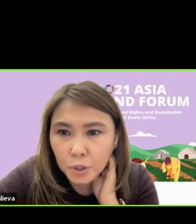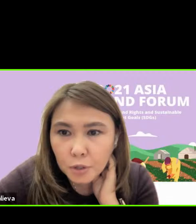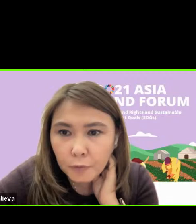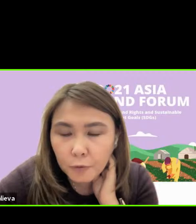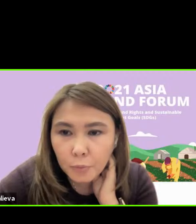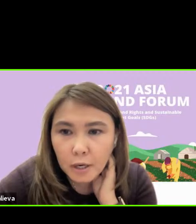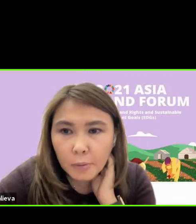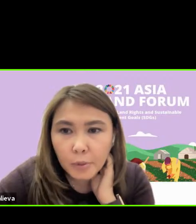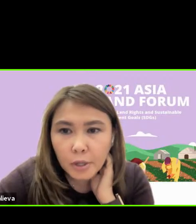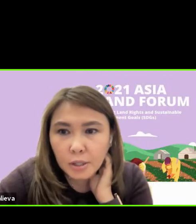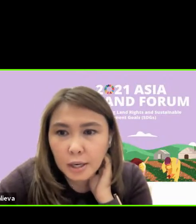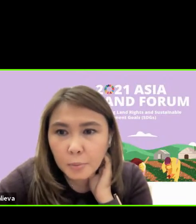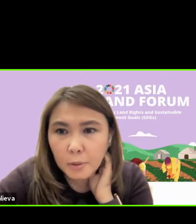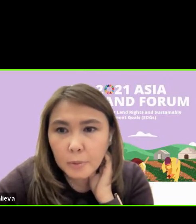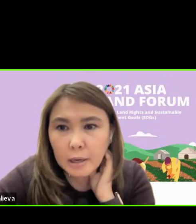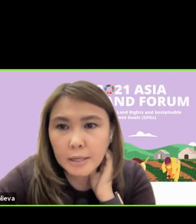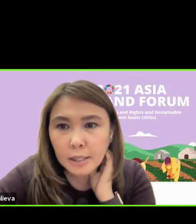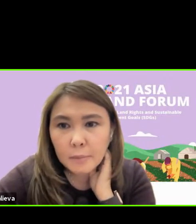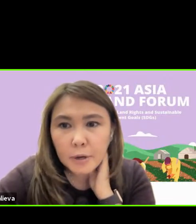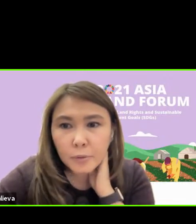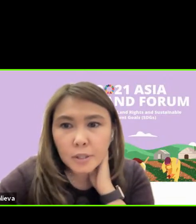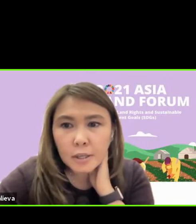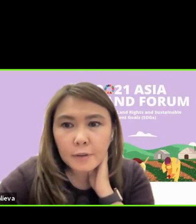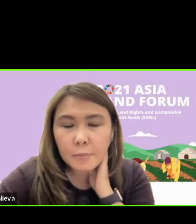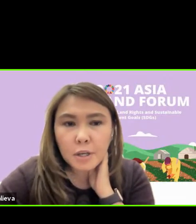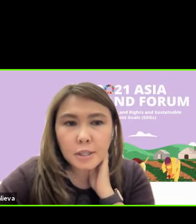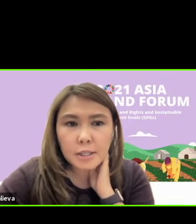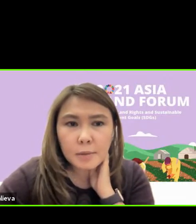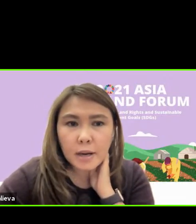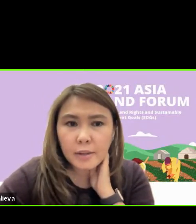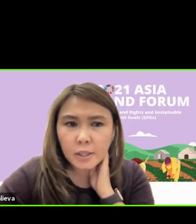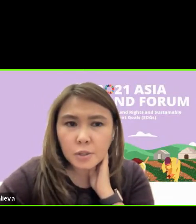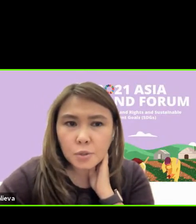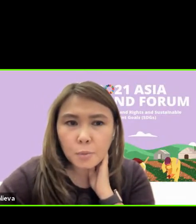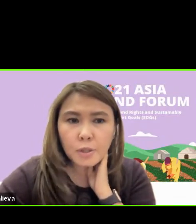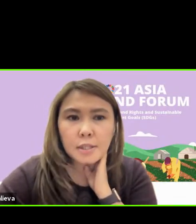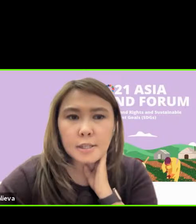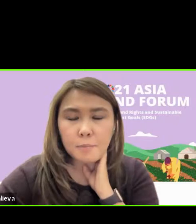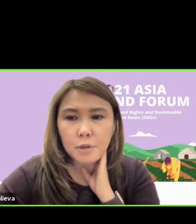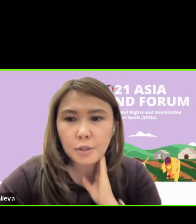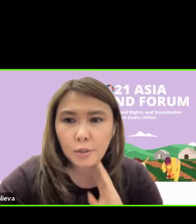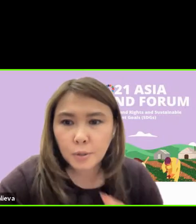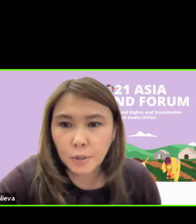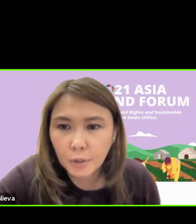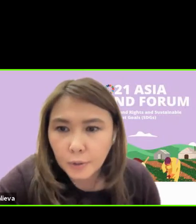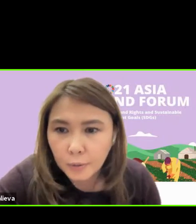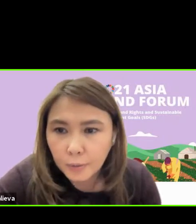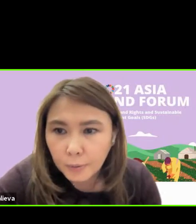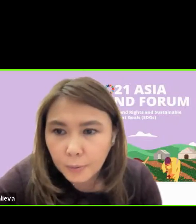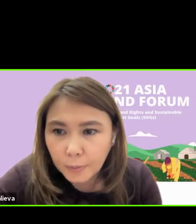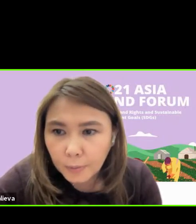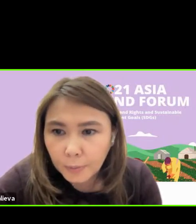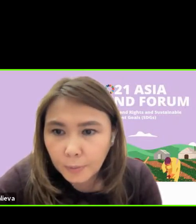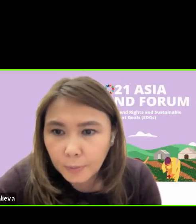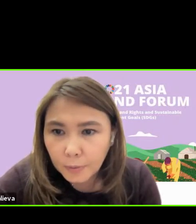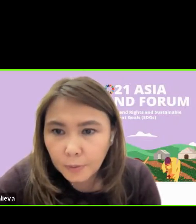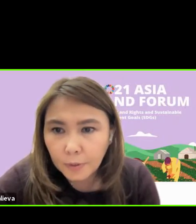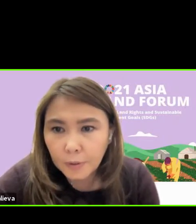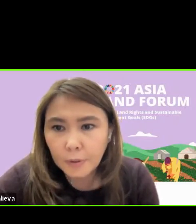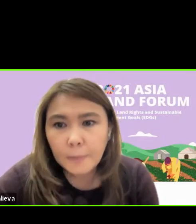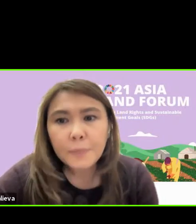One more question from Darm. Yeah, Darm asking about the November and December. I think it should be December, no?